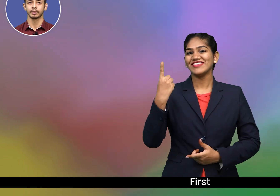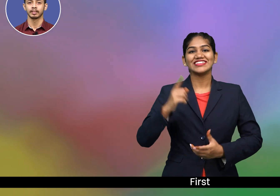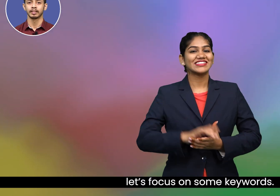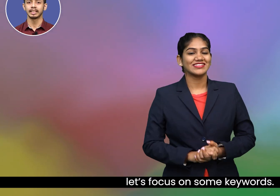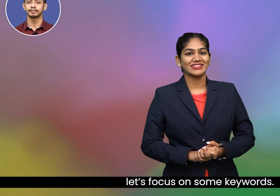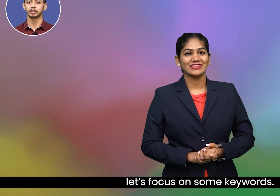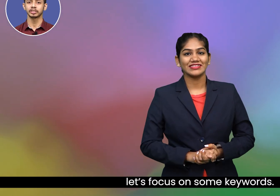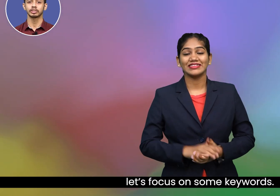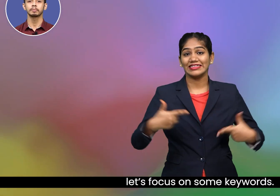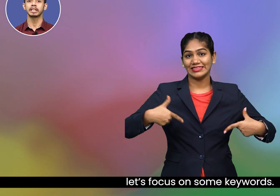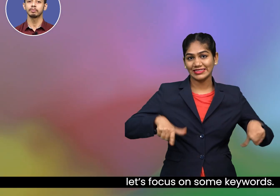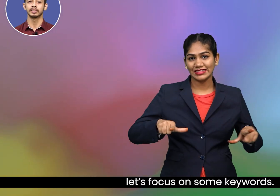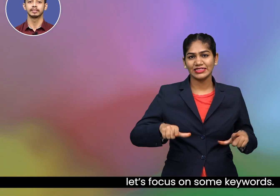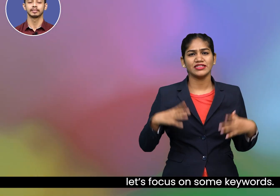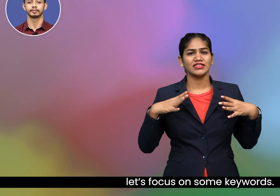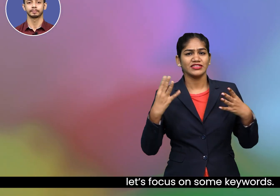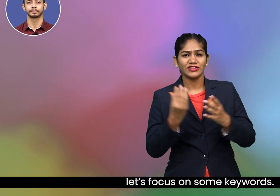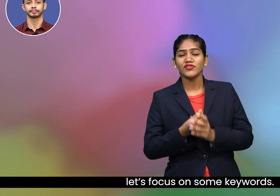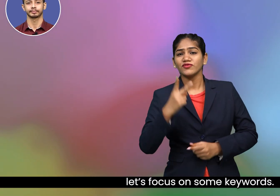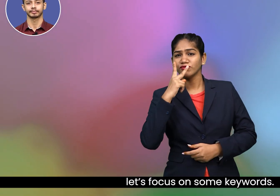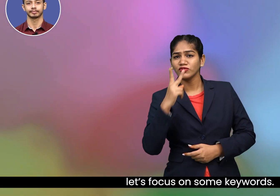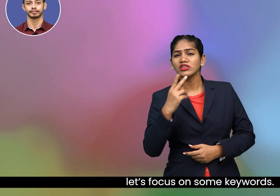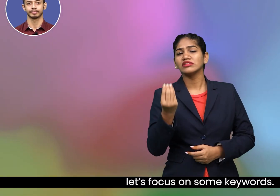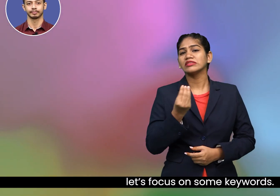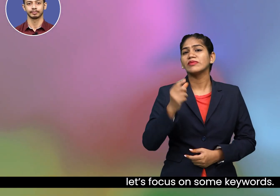First, let's focus on some keywords.